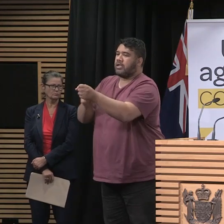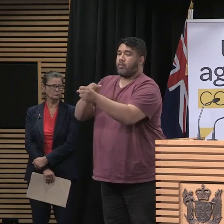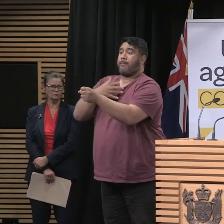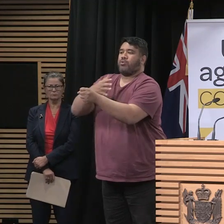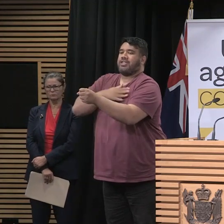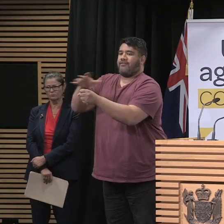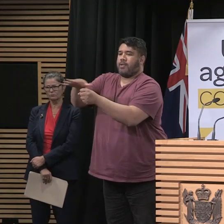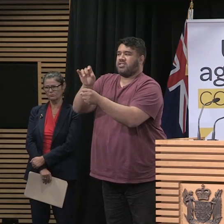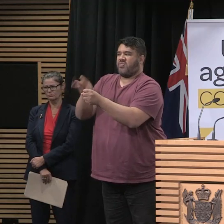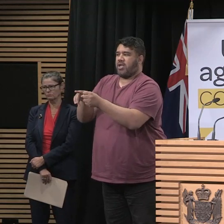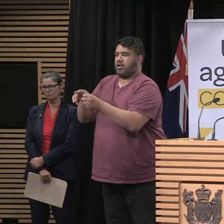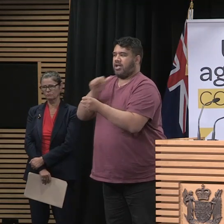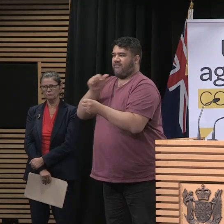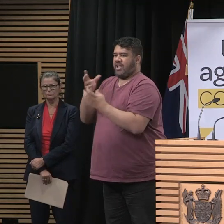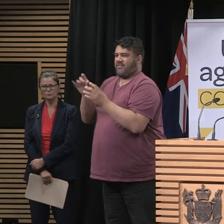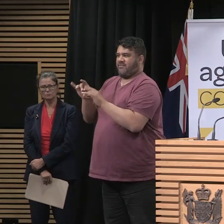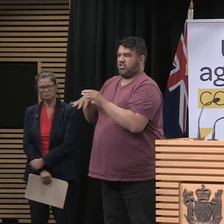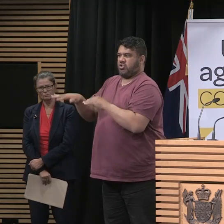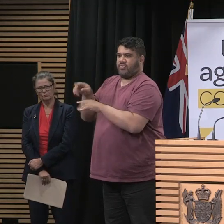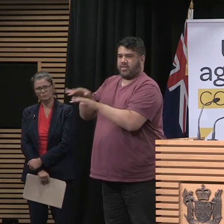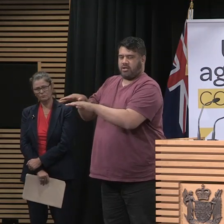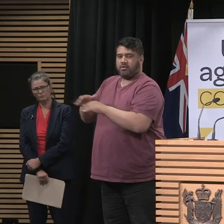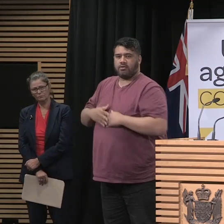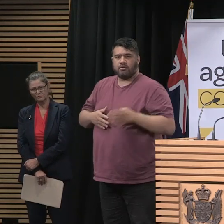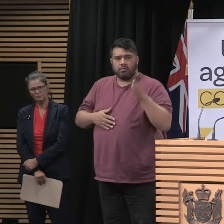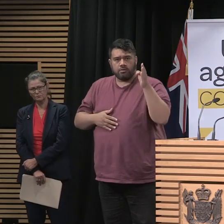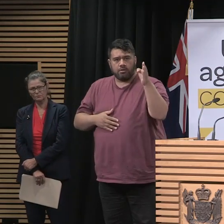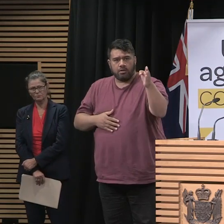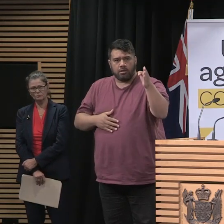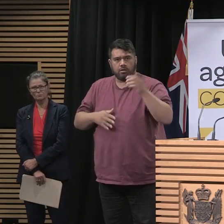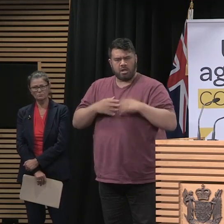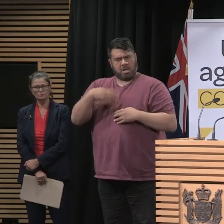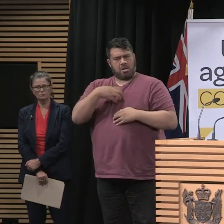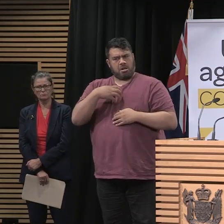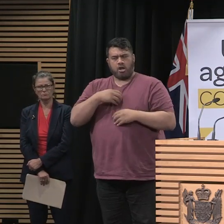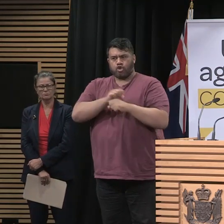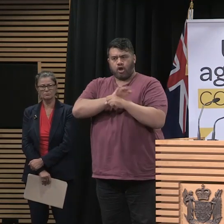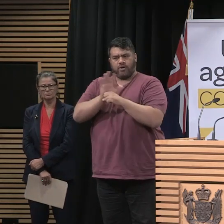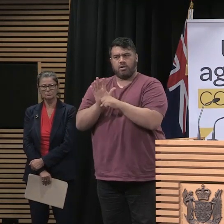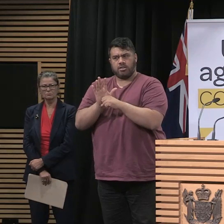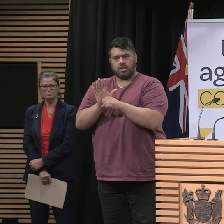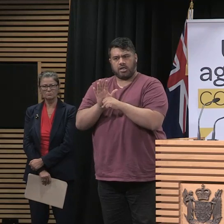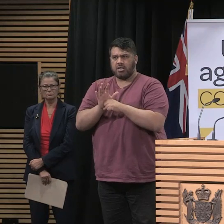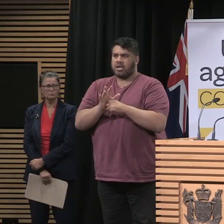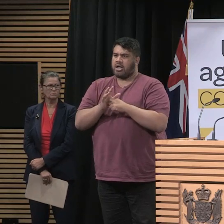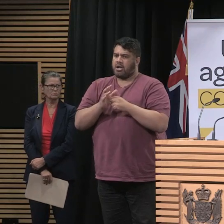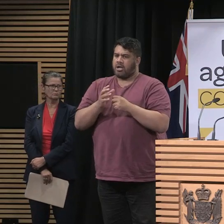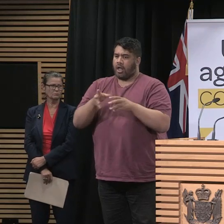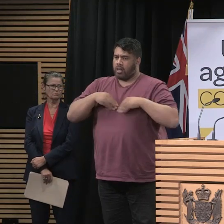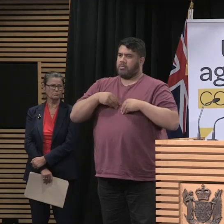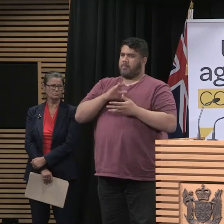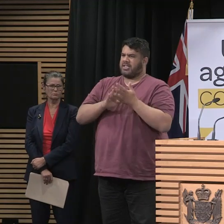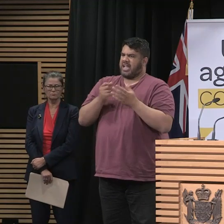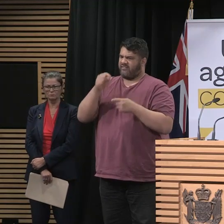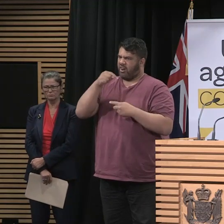to people with COVID-19. Is the loss of the sense of smell, is that a symptom for COVID-19? I understand. I